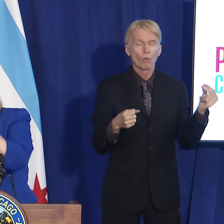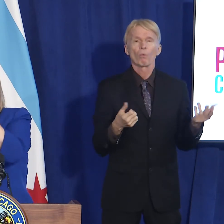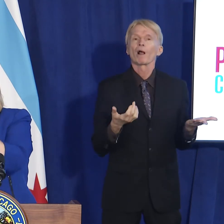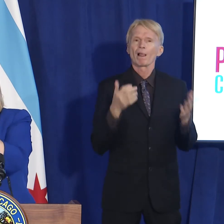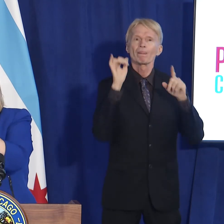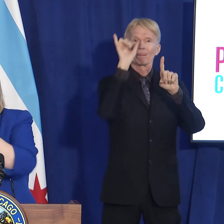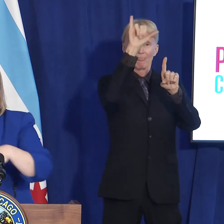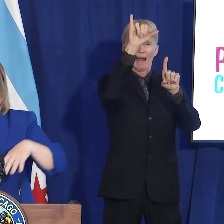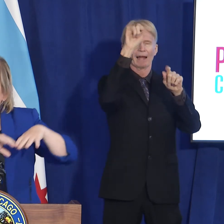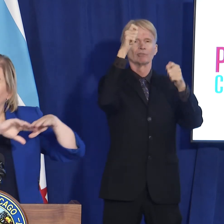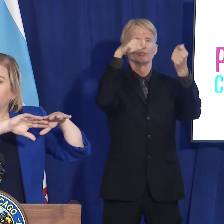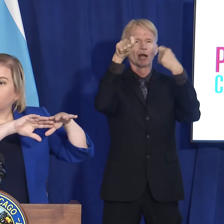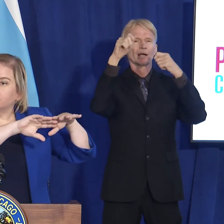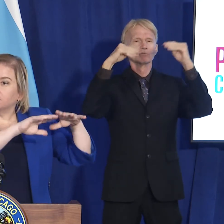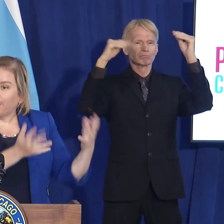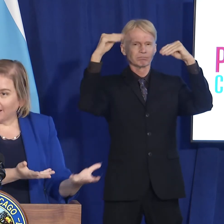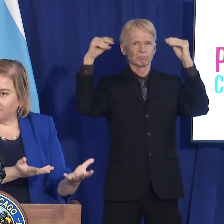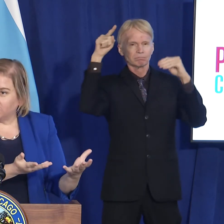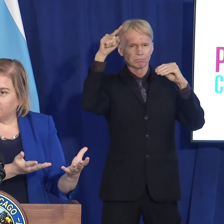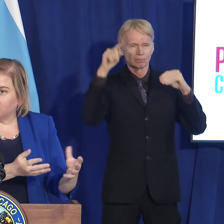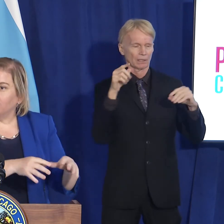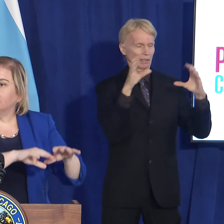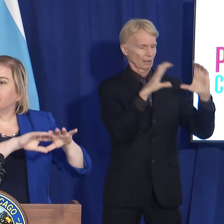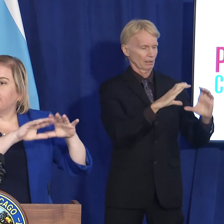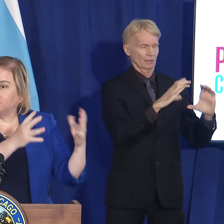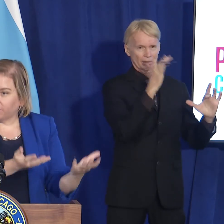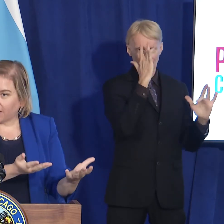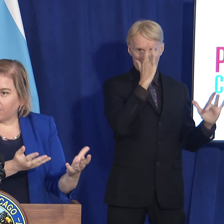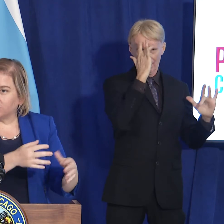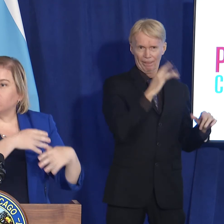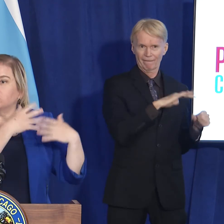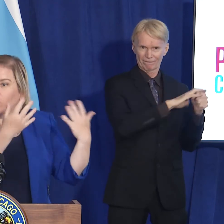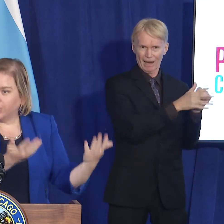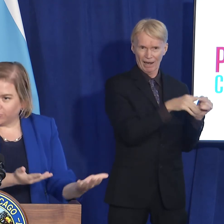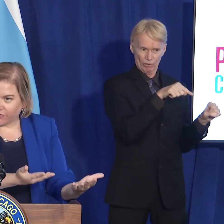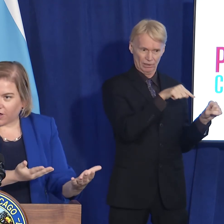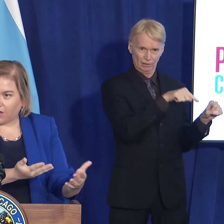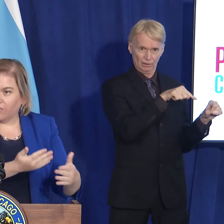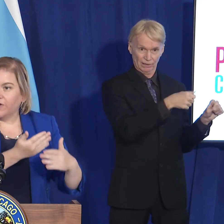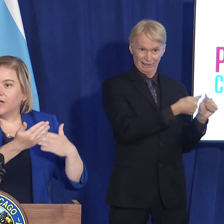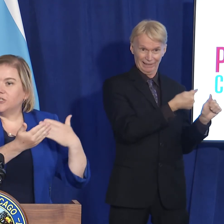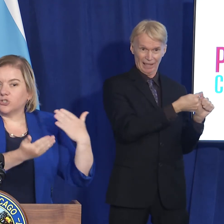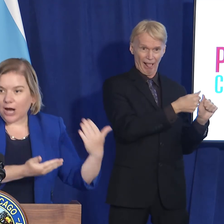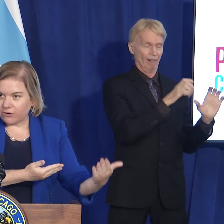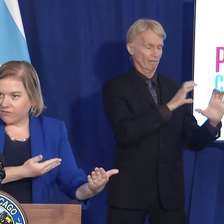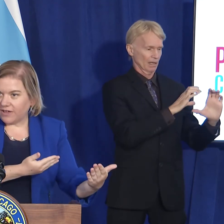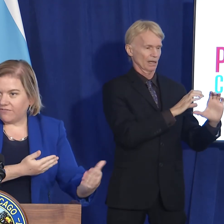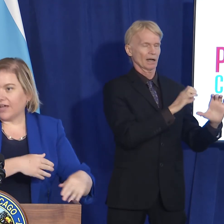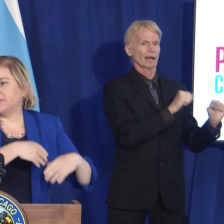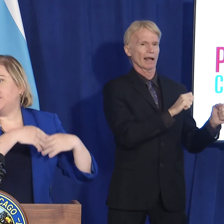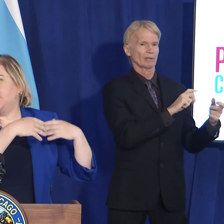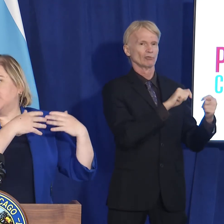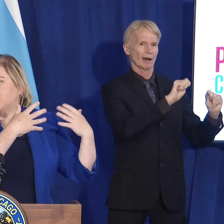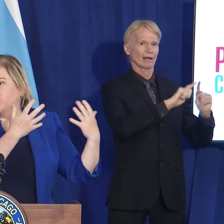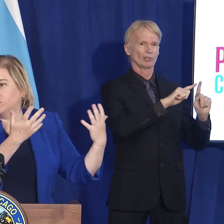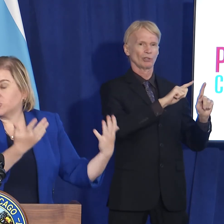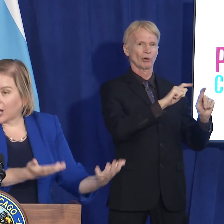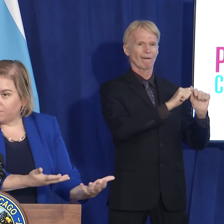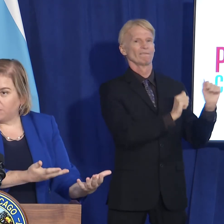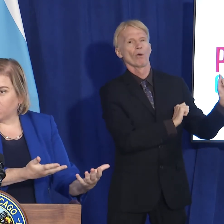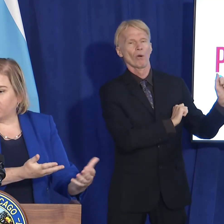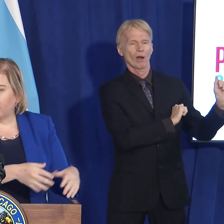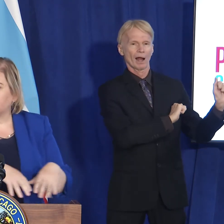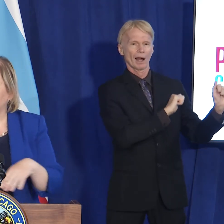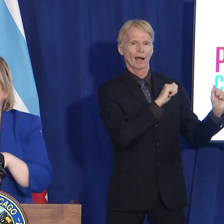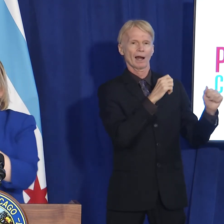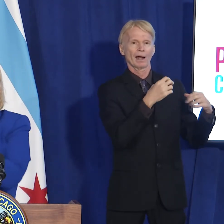And that changes over time. There's the pathogen. So in this case, the virus, which is going to evolve to try to evade vaccines, to try to